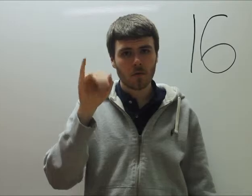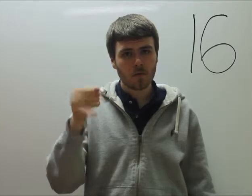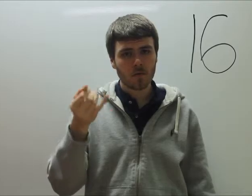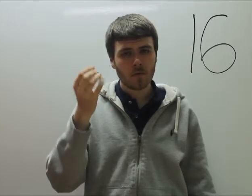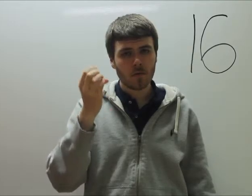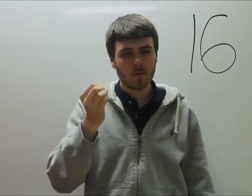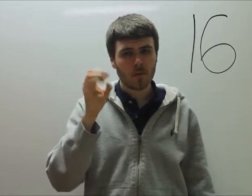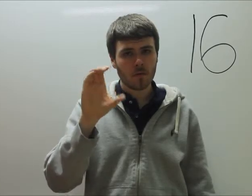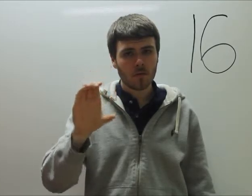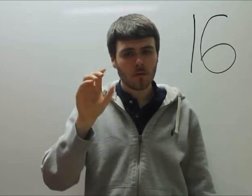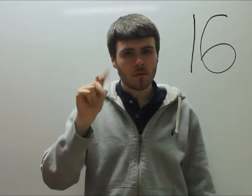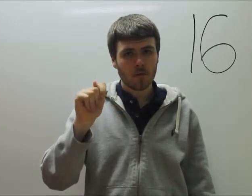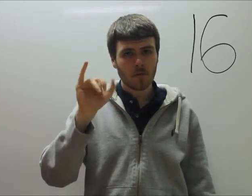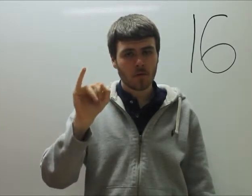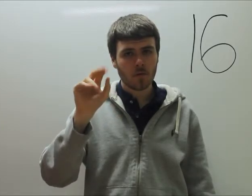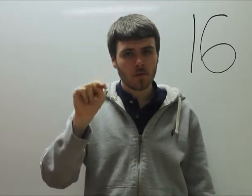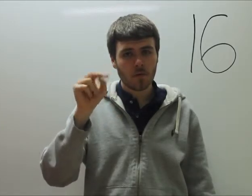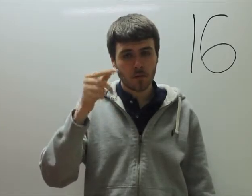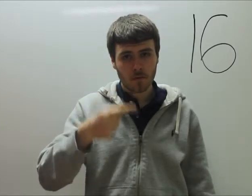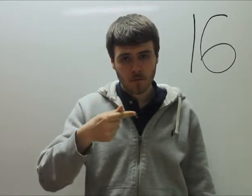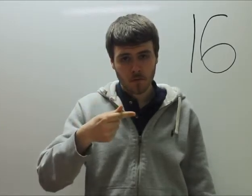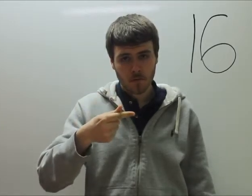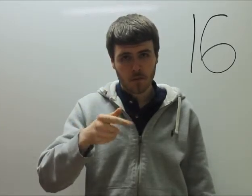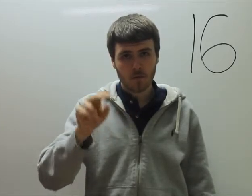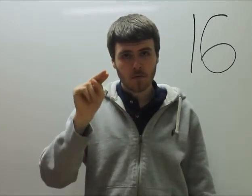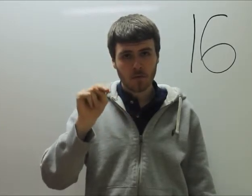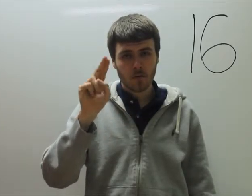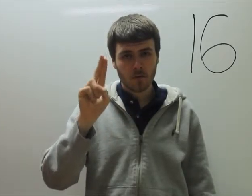of rejecting the null hypothesis.